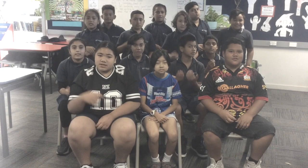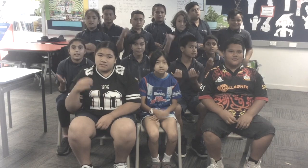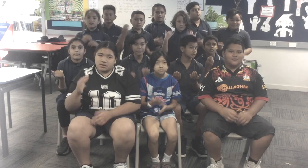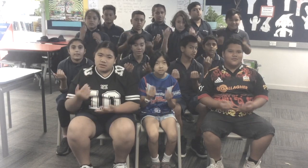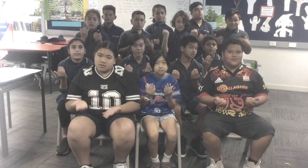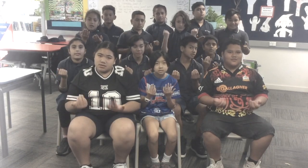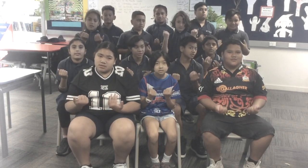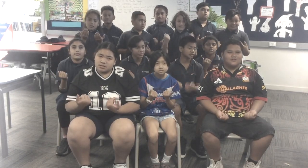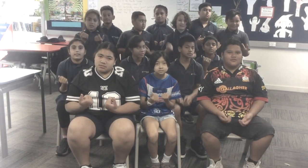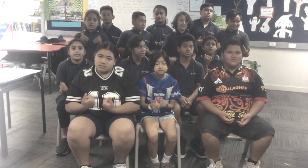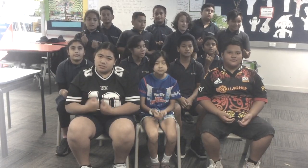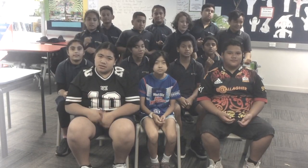Come on,